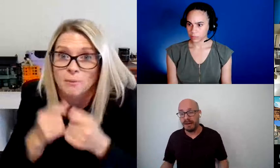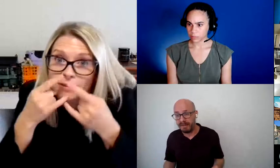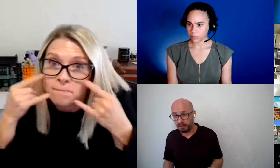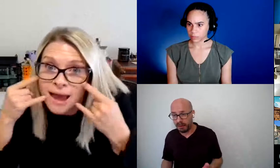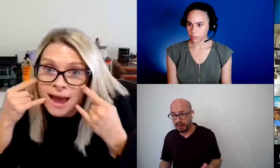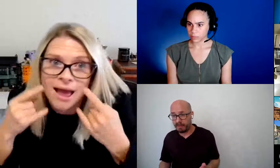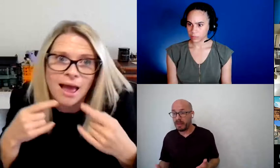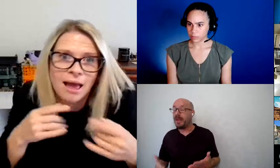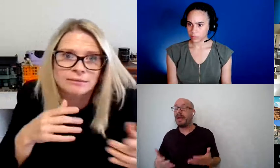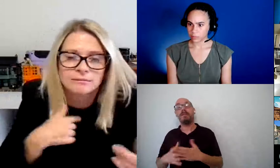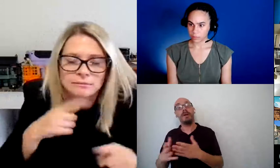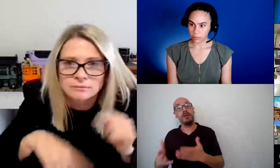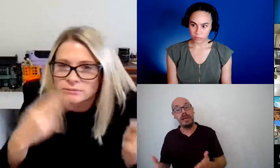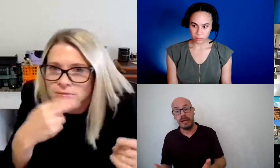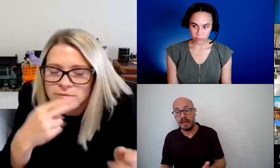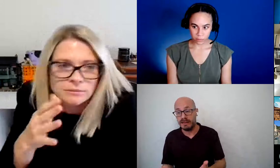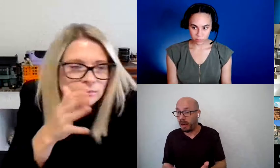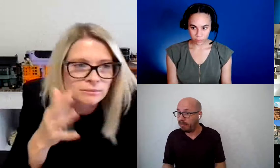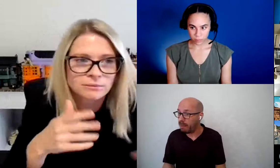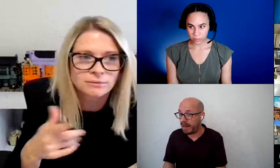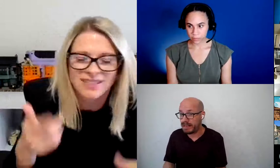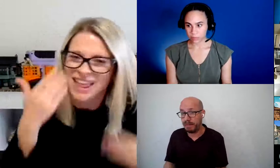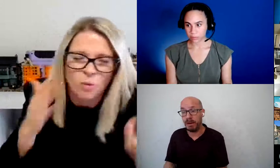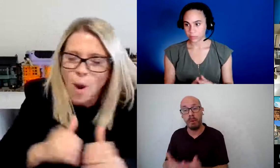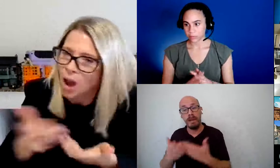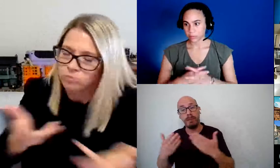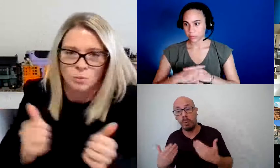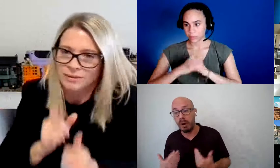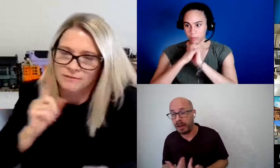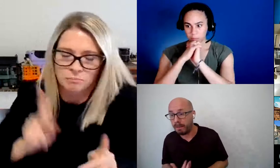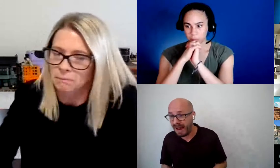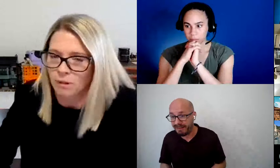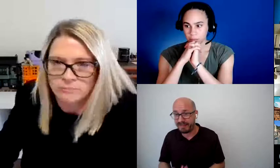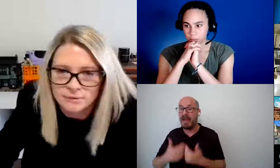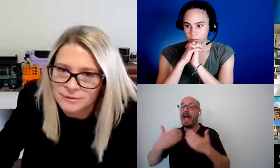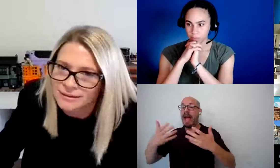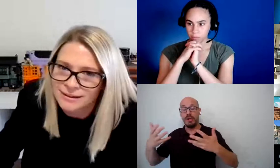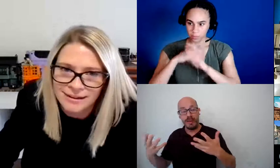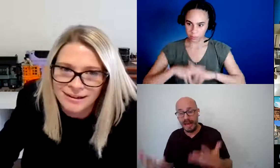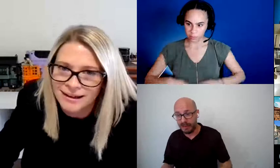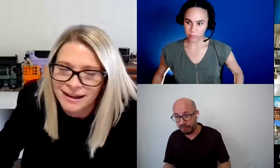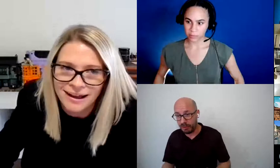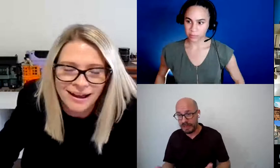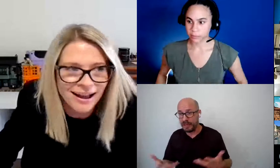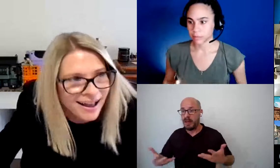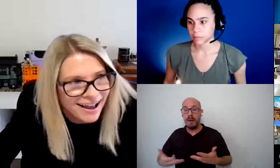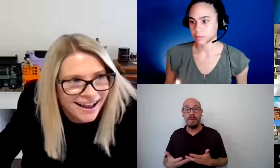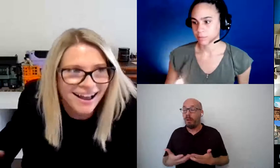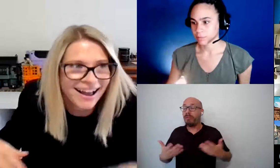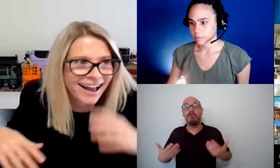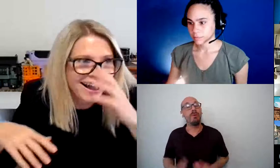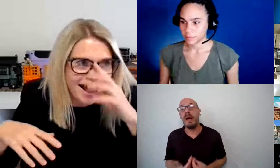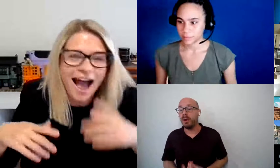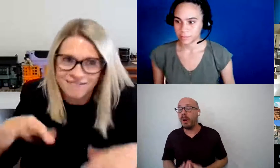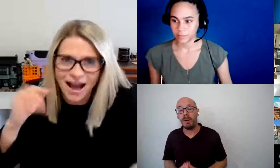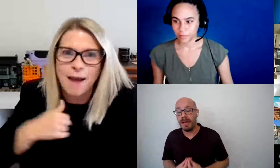find something, especially in times of the pandemic where people are wearing a mask and you can't lip read, folks do not know how